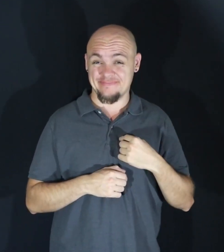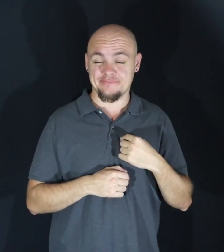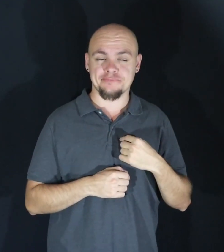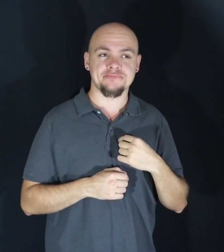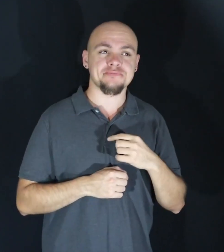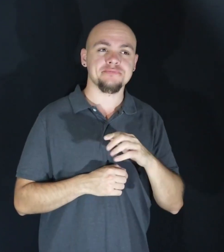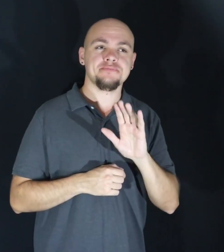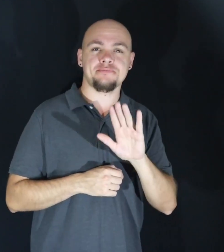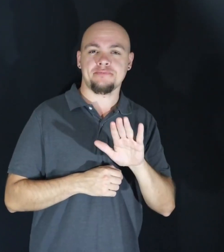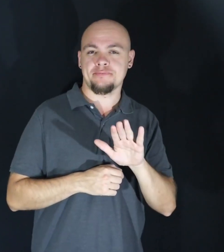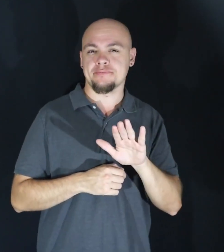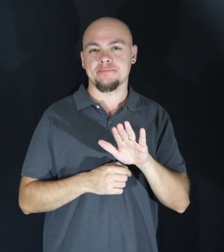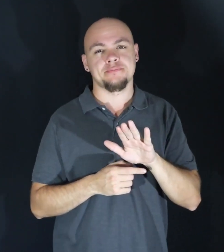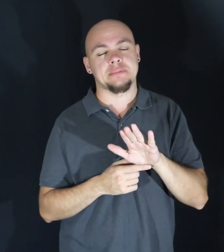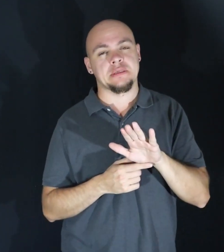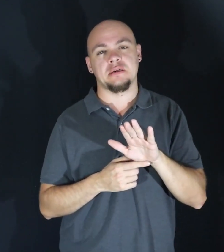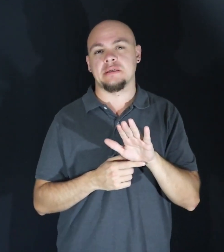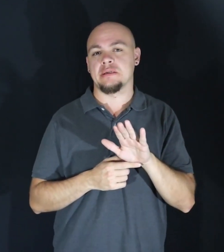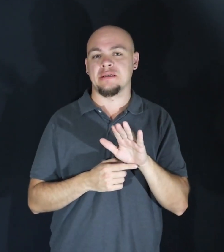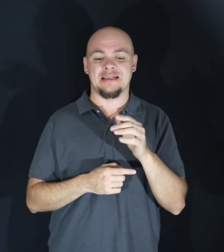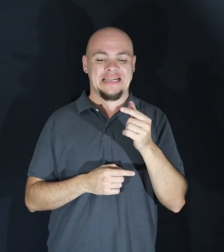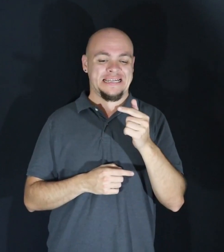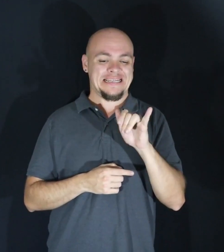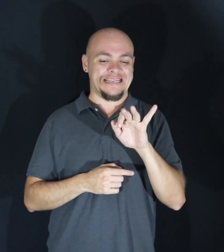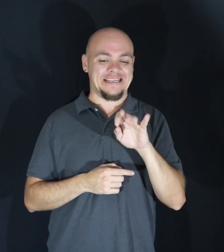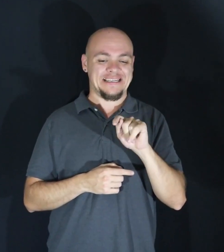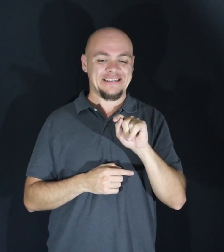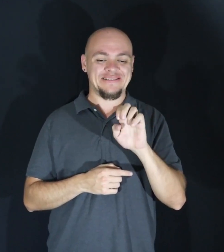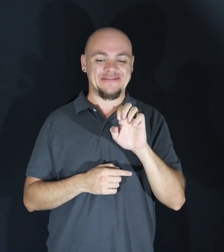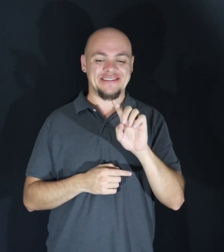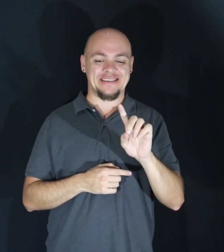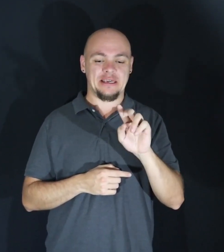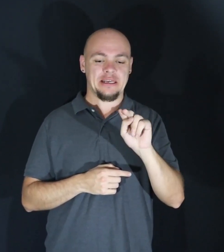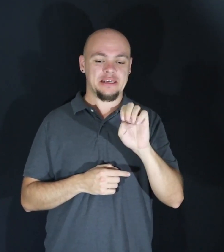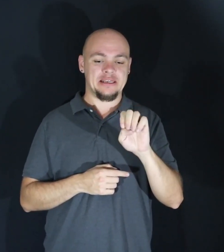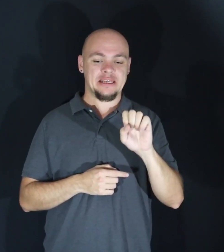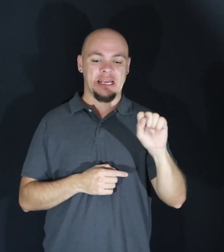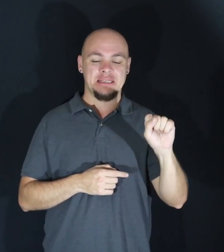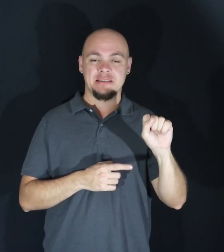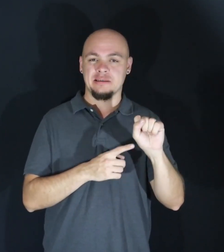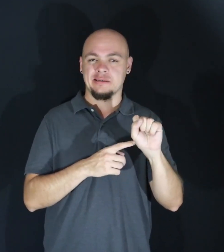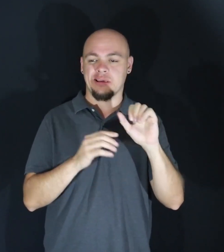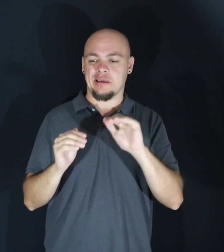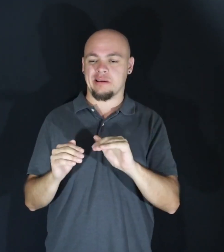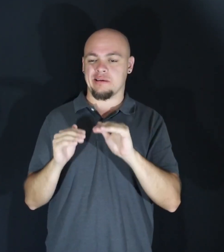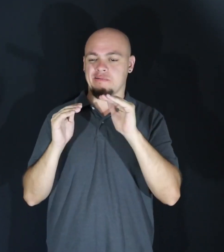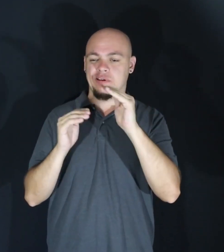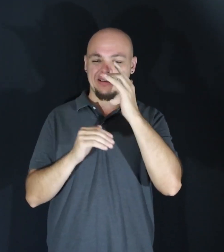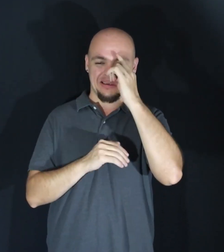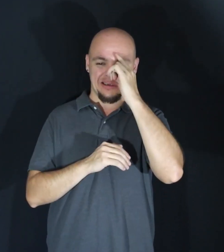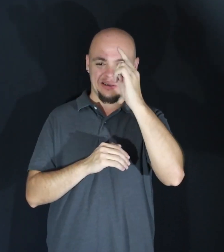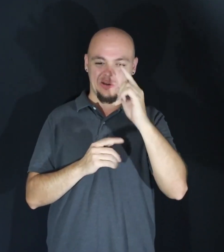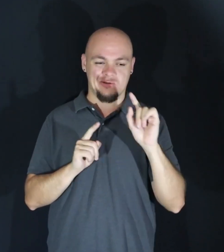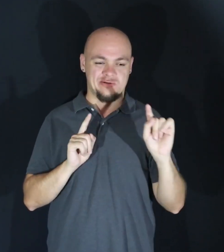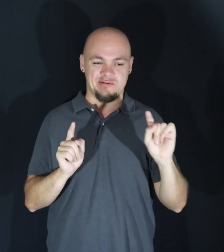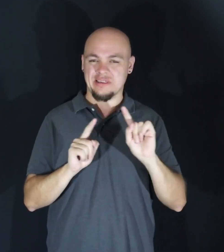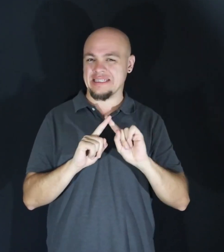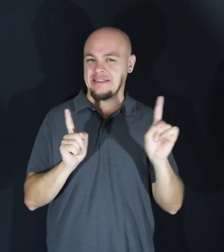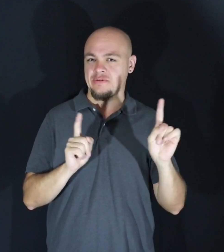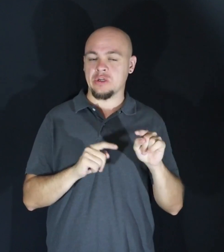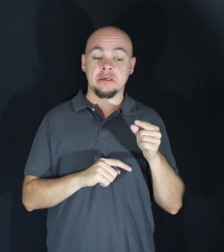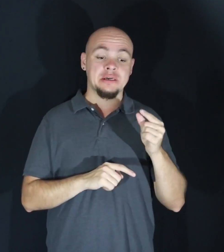I learned there is so much more to giftedness than advanced intelligence. Gifted people